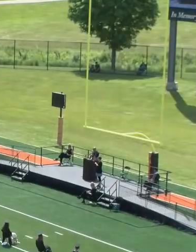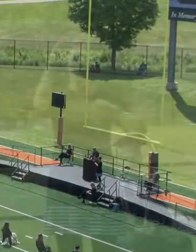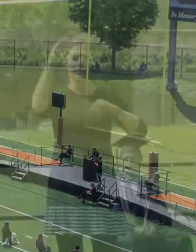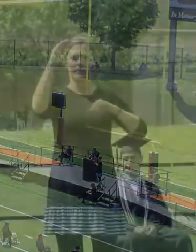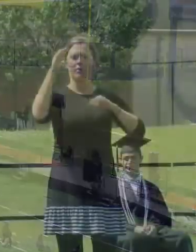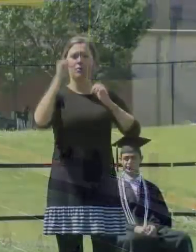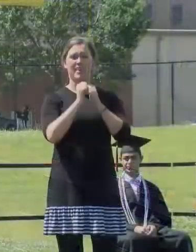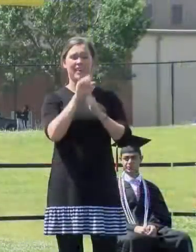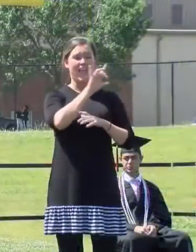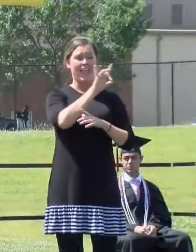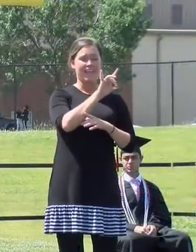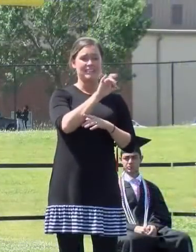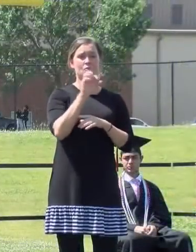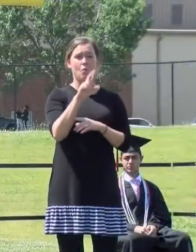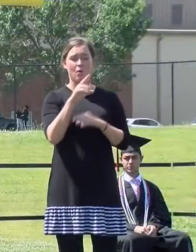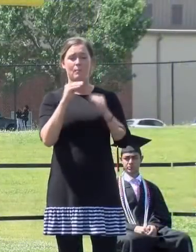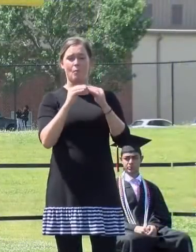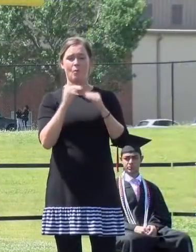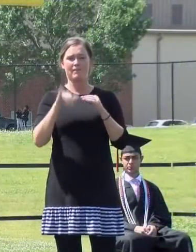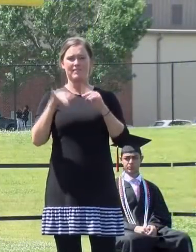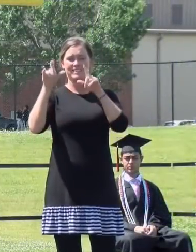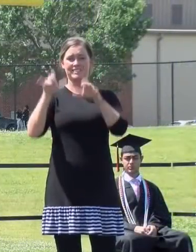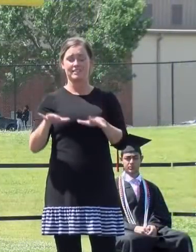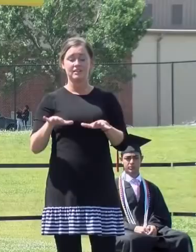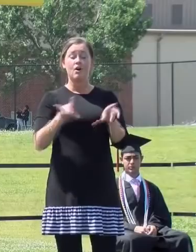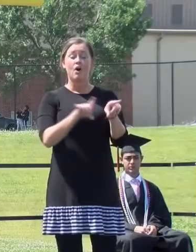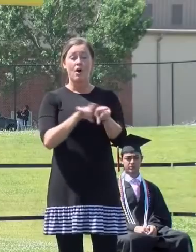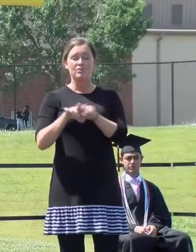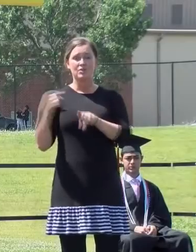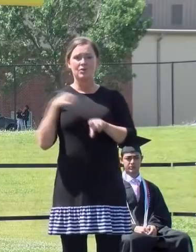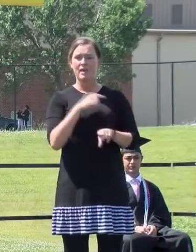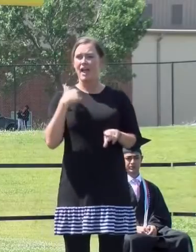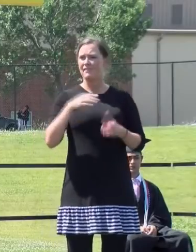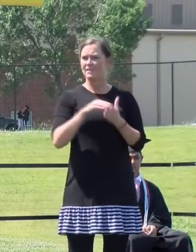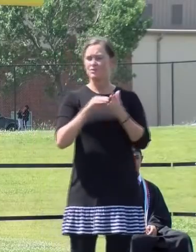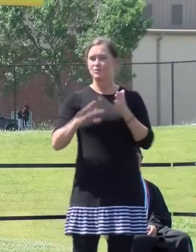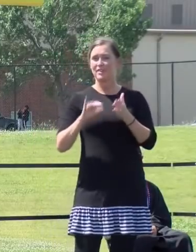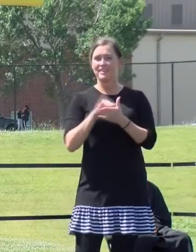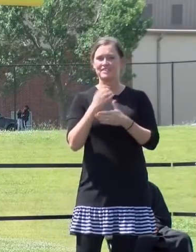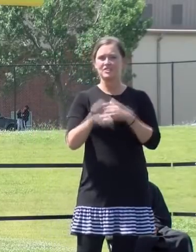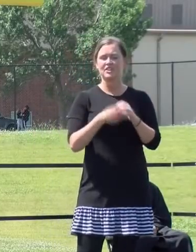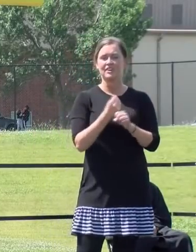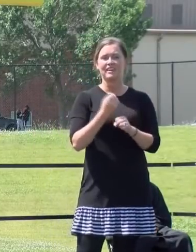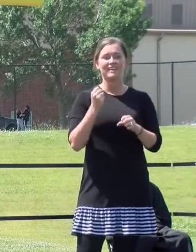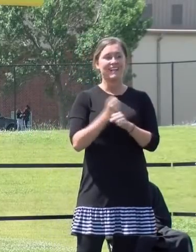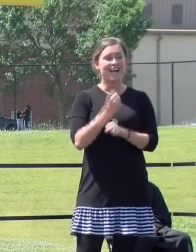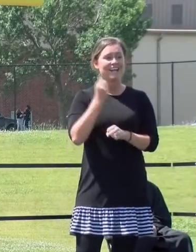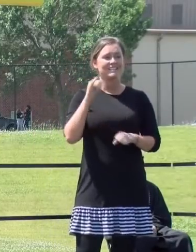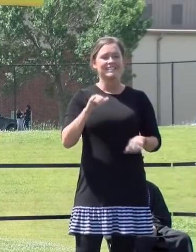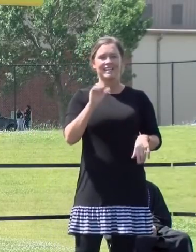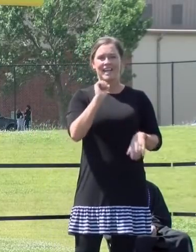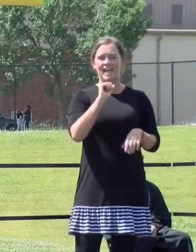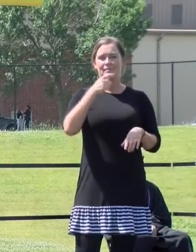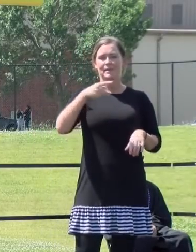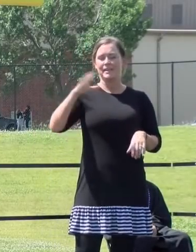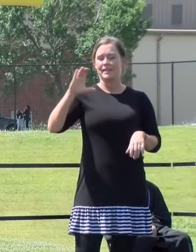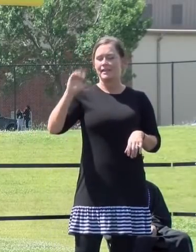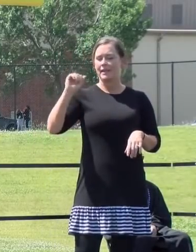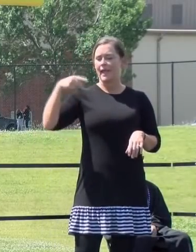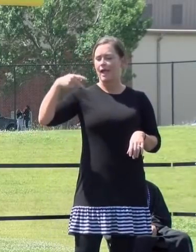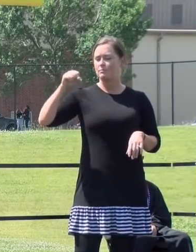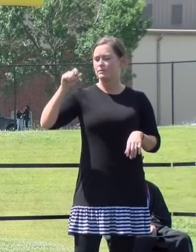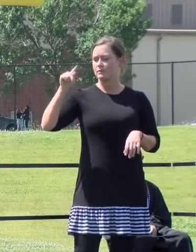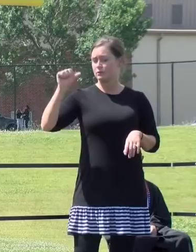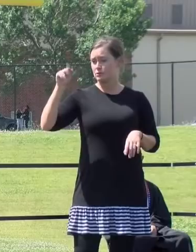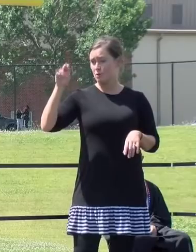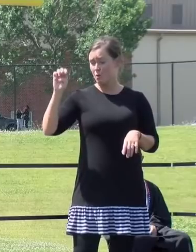or more of these exams. In addition, we have a student this year who has earned the AP Capstone Scholar.